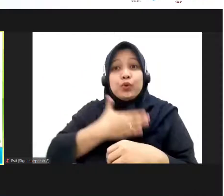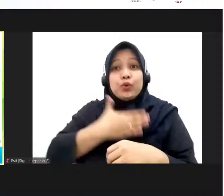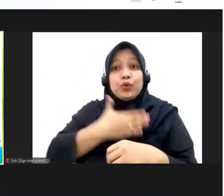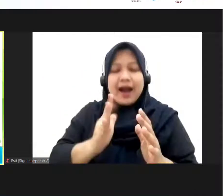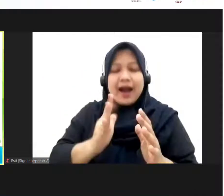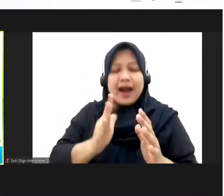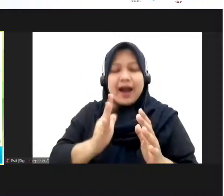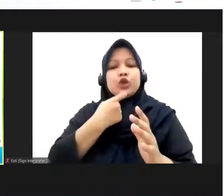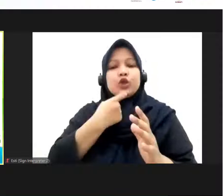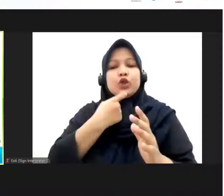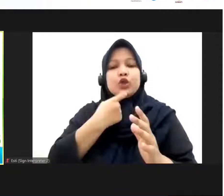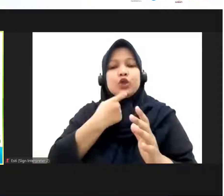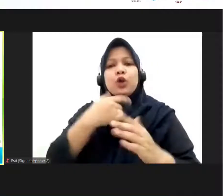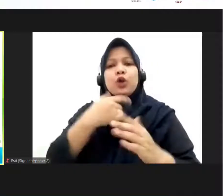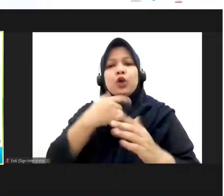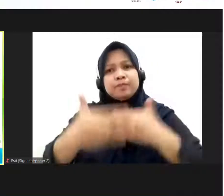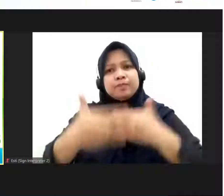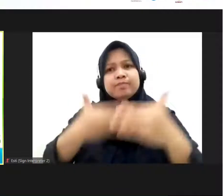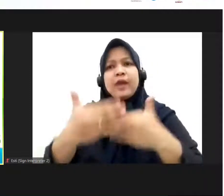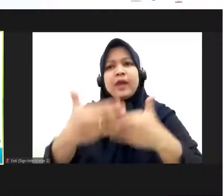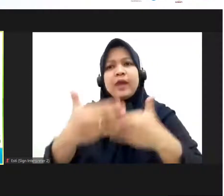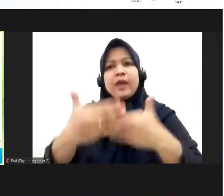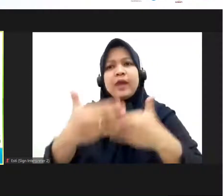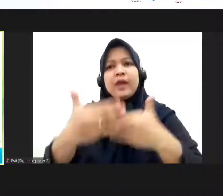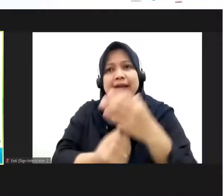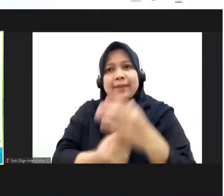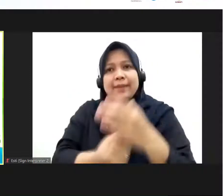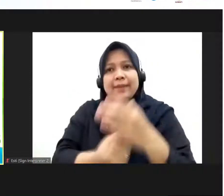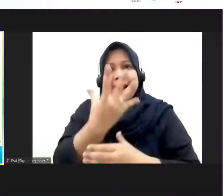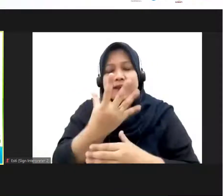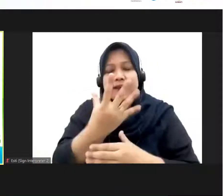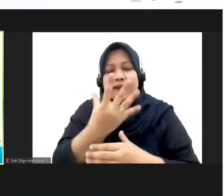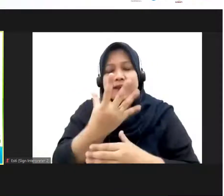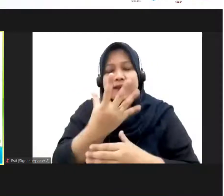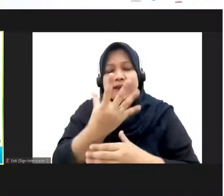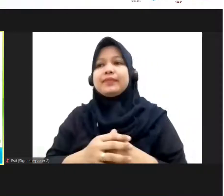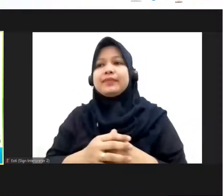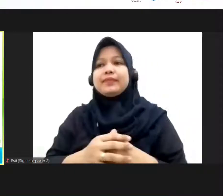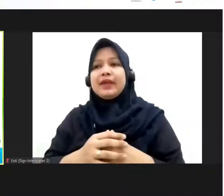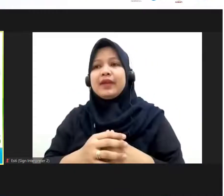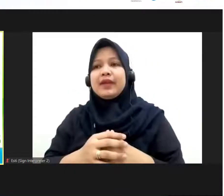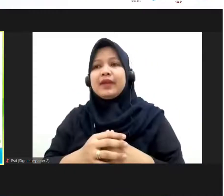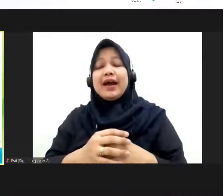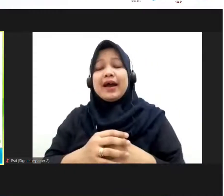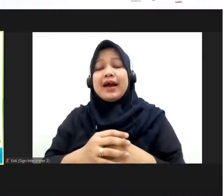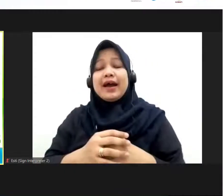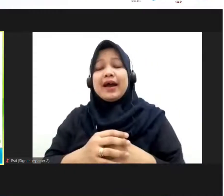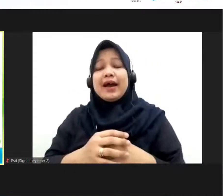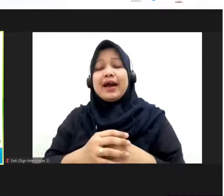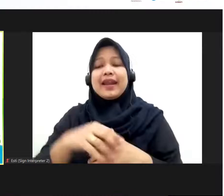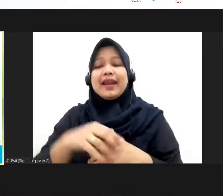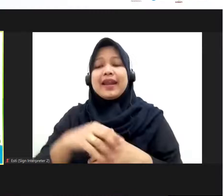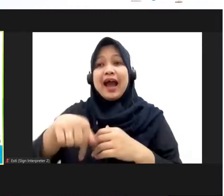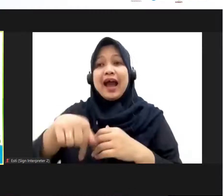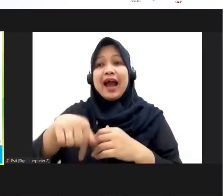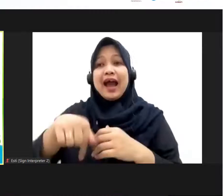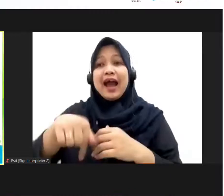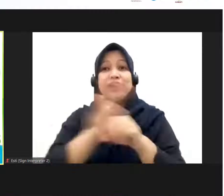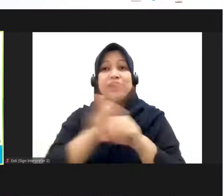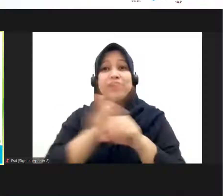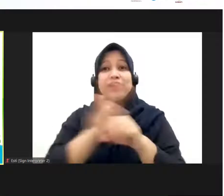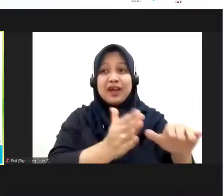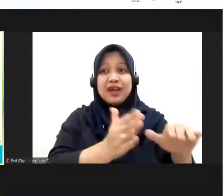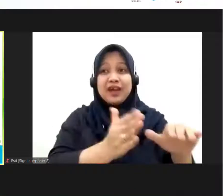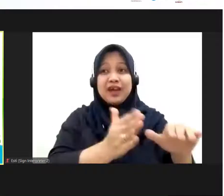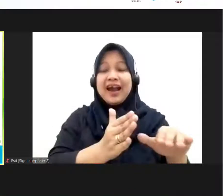the mechanisms that they have for it. So that's only COVID. Now we had this typhoon. We had say you